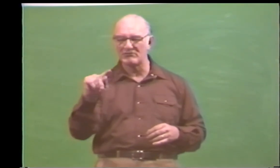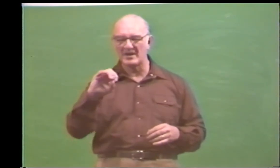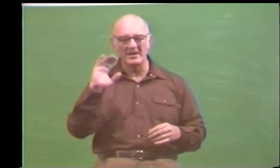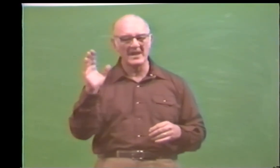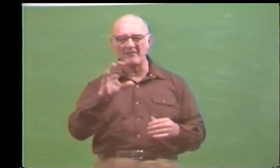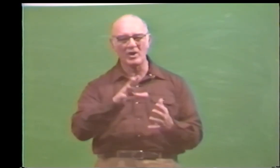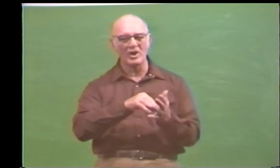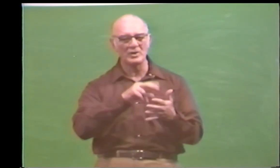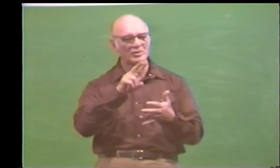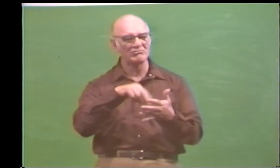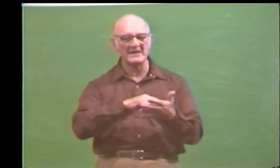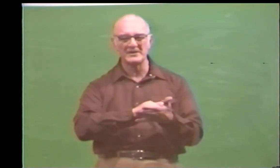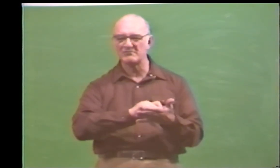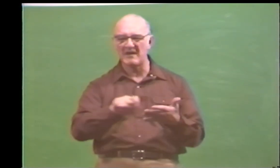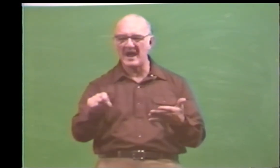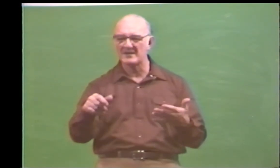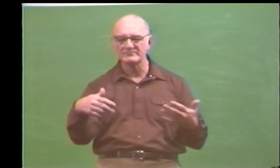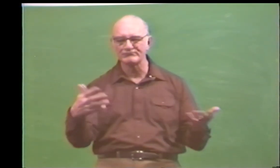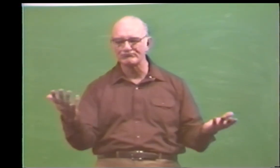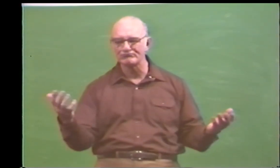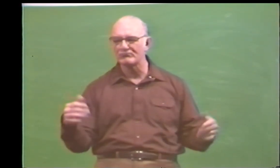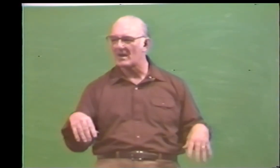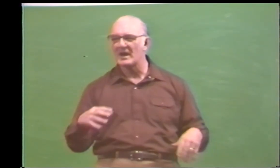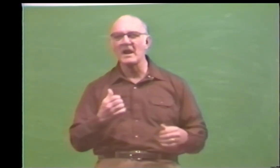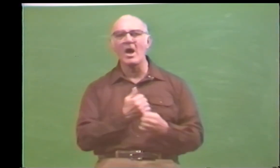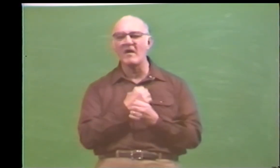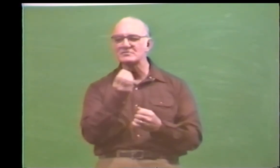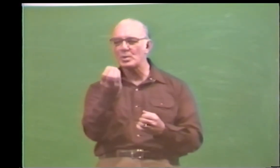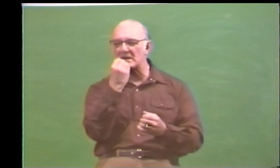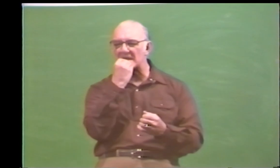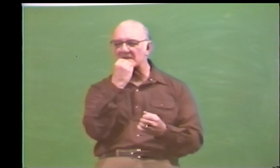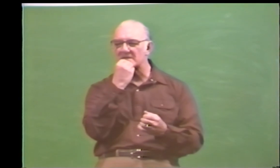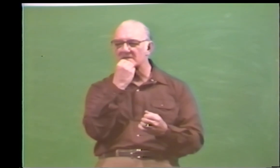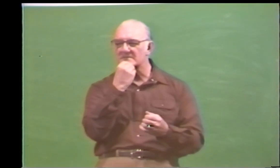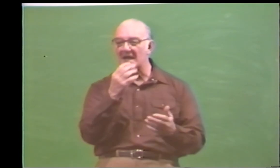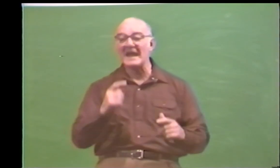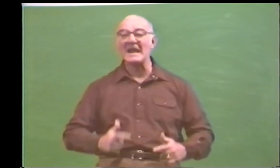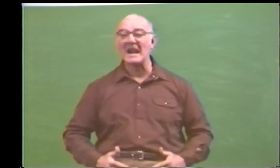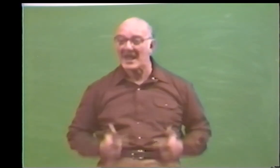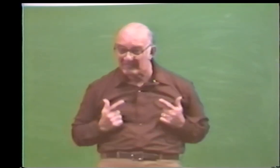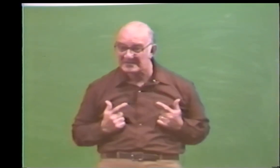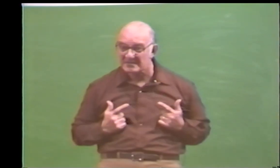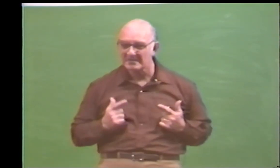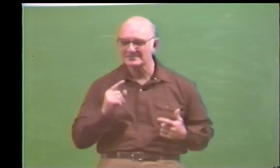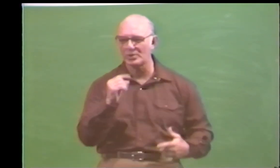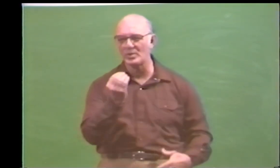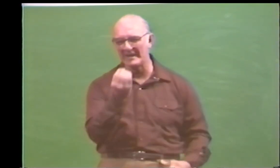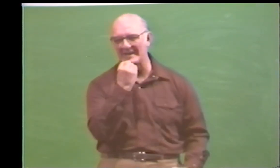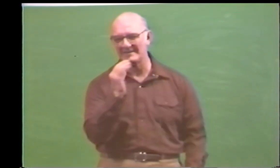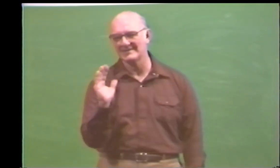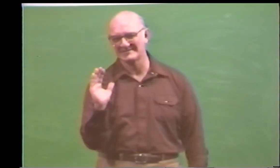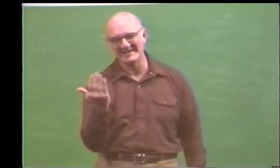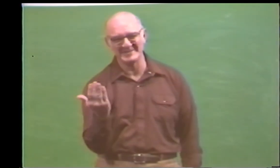illiterate, never learned to read and write. He loves to eat. He lives to eat, it seems.